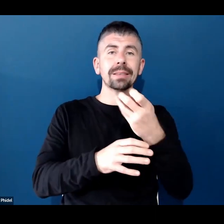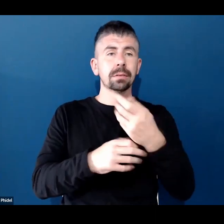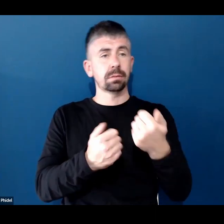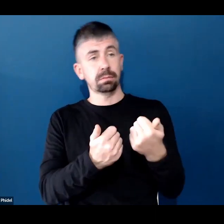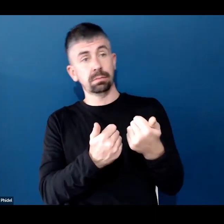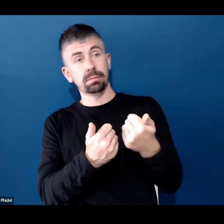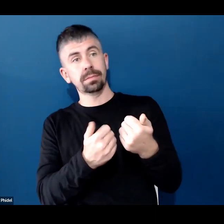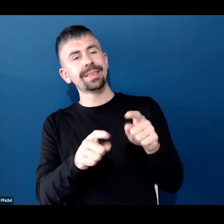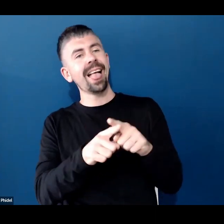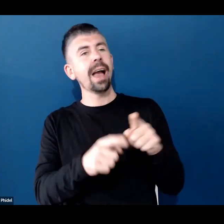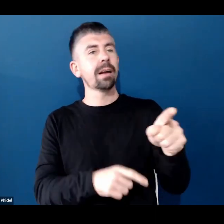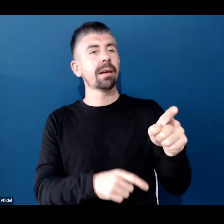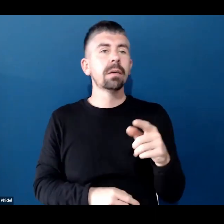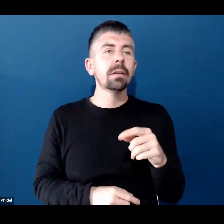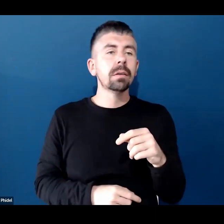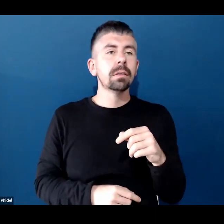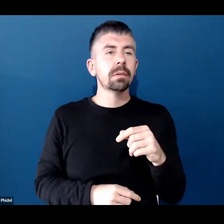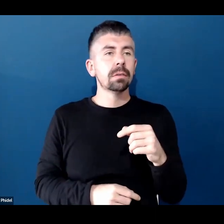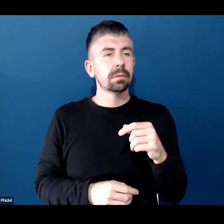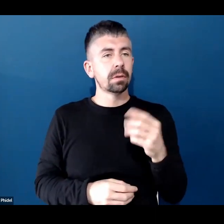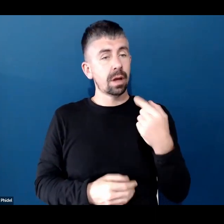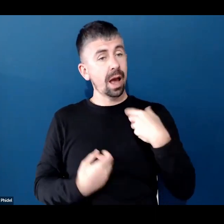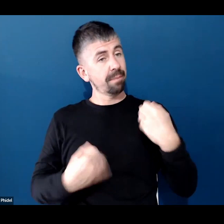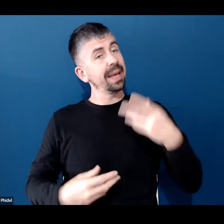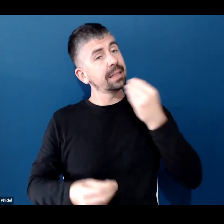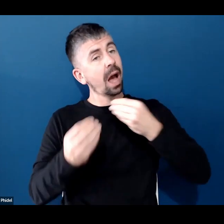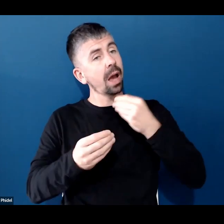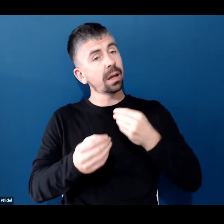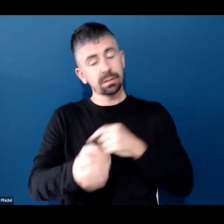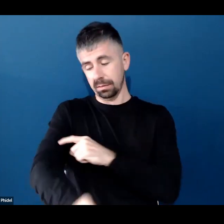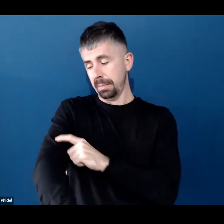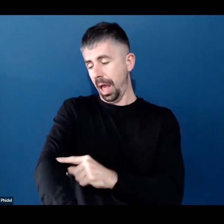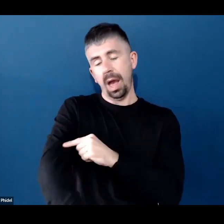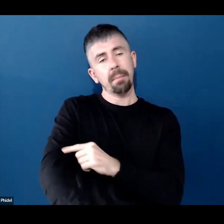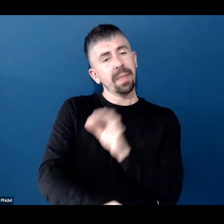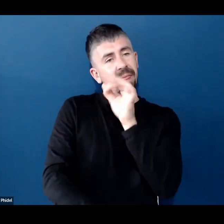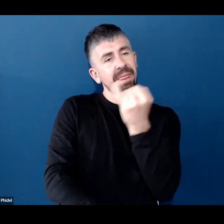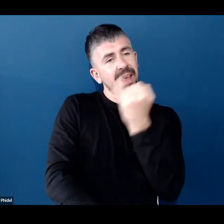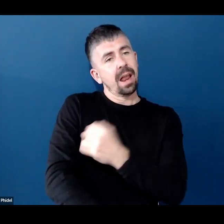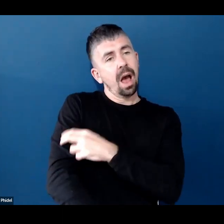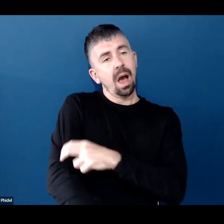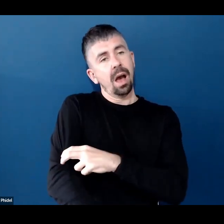done a diet and you're showing me your arm. And you're like, look, my arm is slightly thinner than last year. I'm like, yeah,